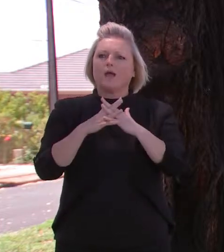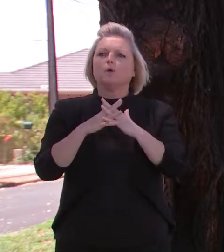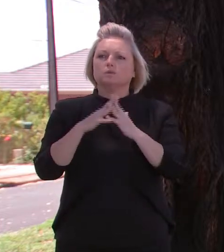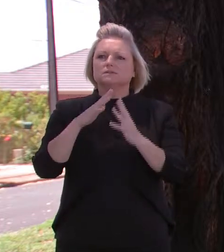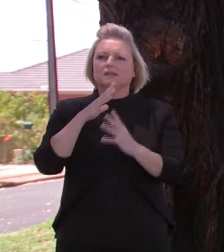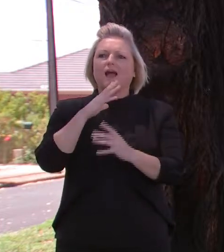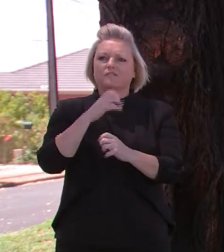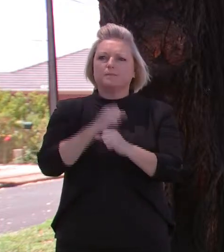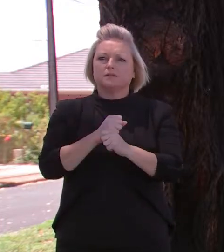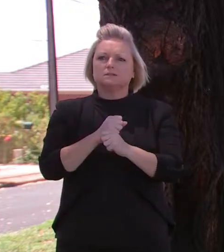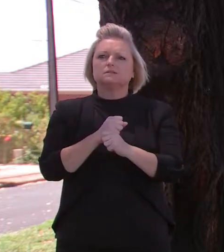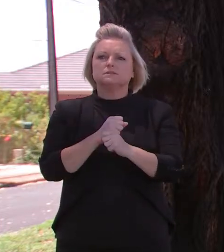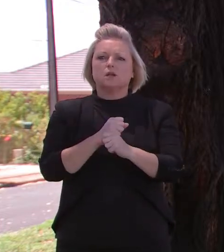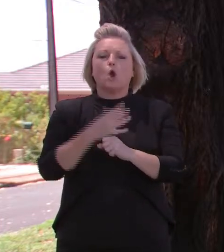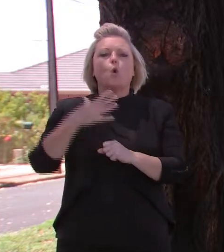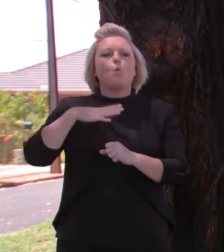South...